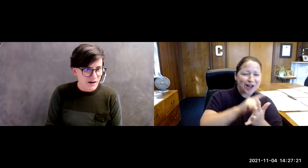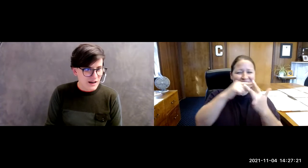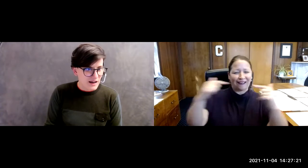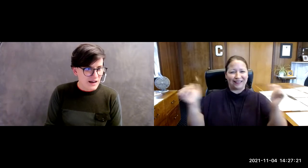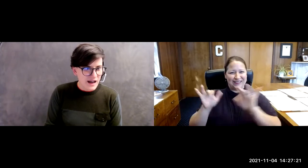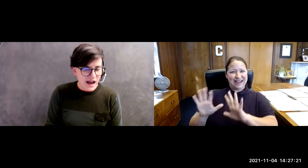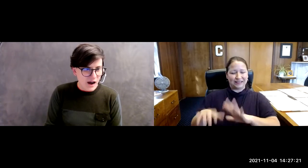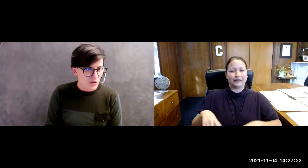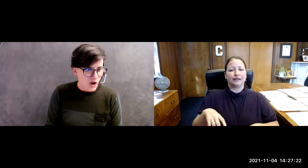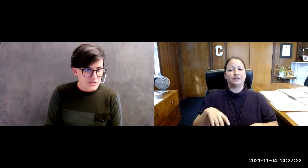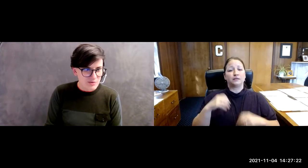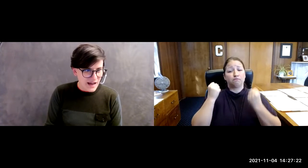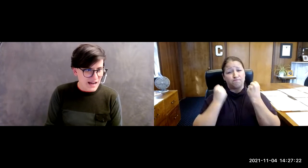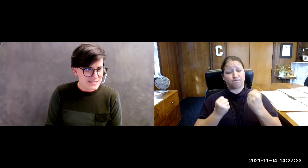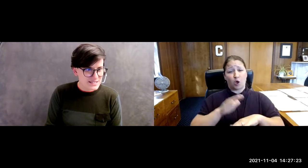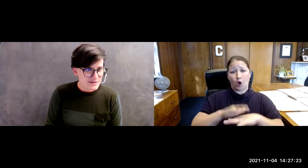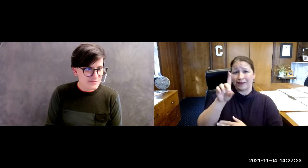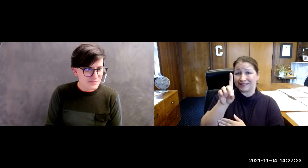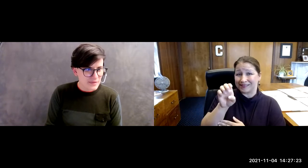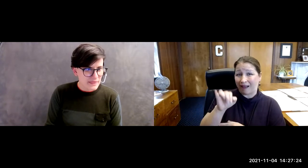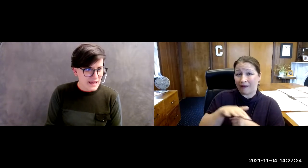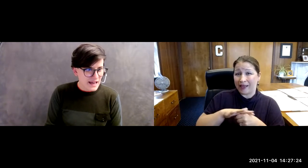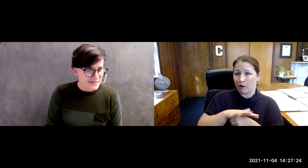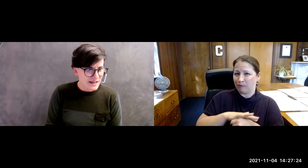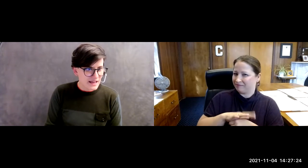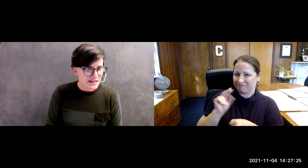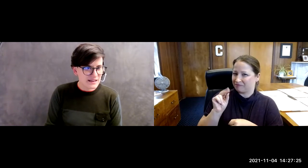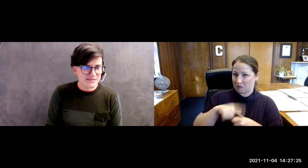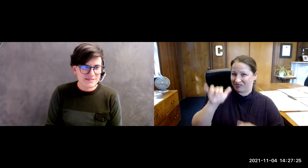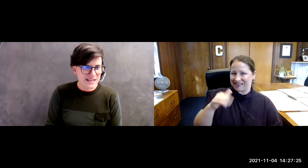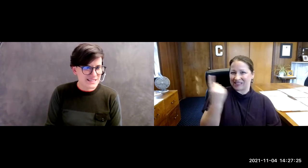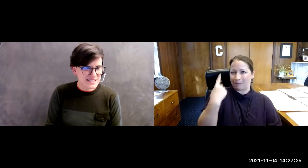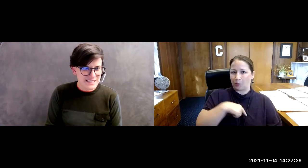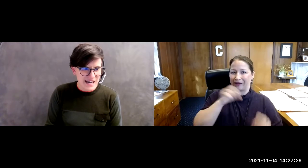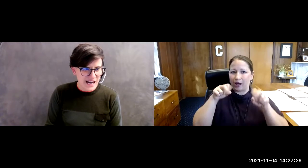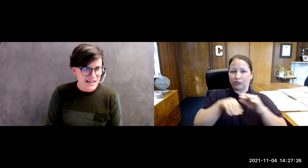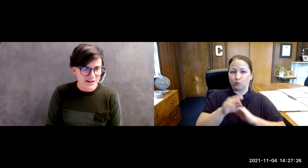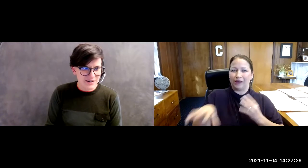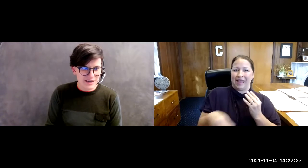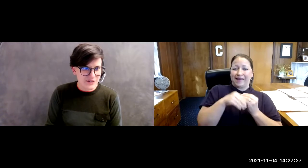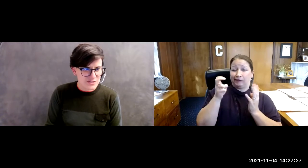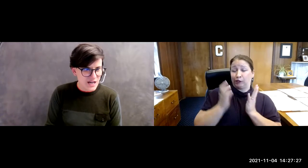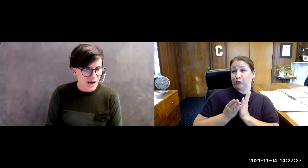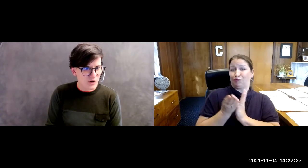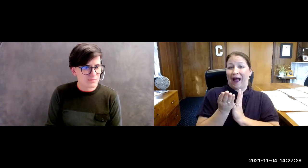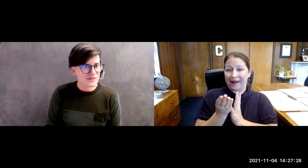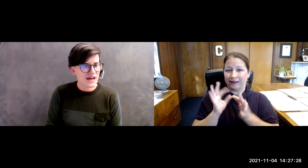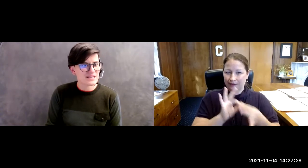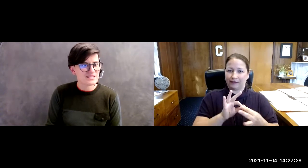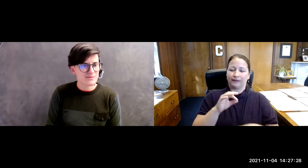about how laws are passed. And then in the DEI area, there's not one, but that is